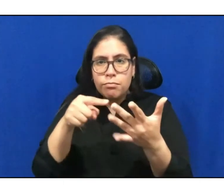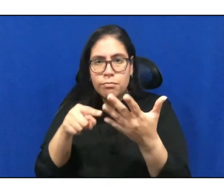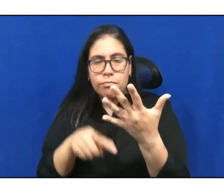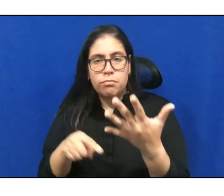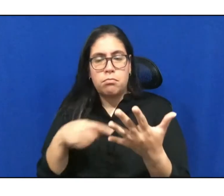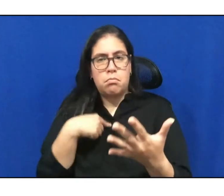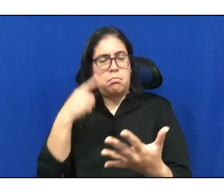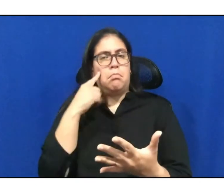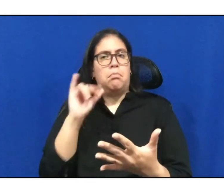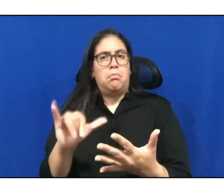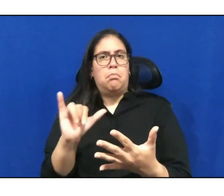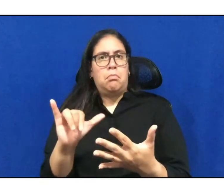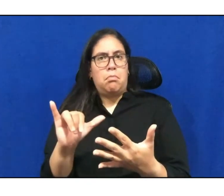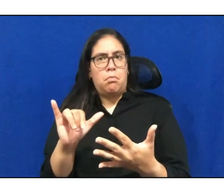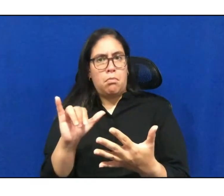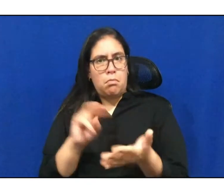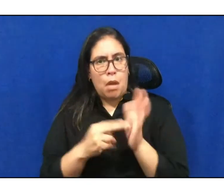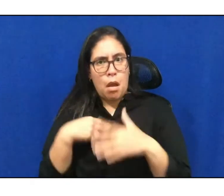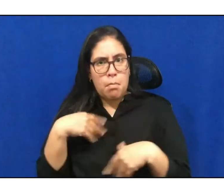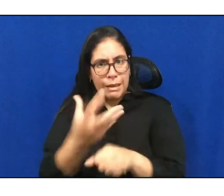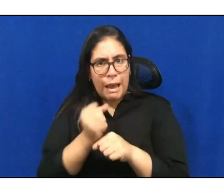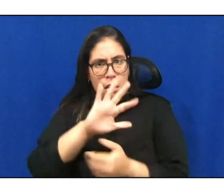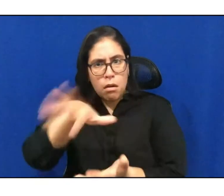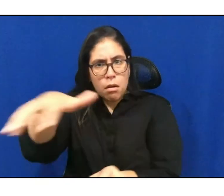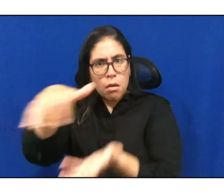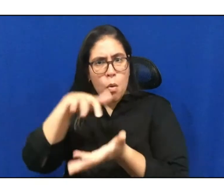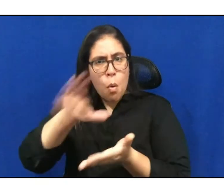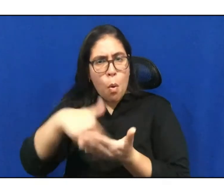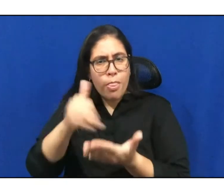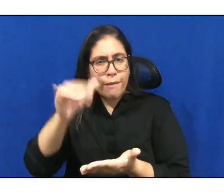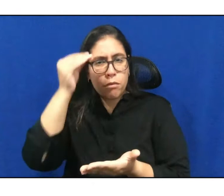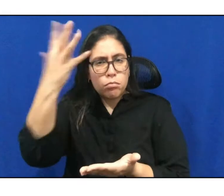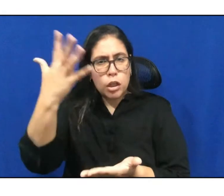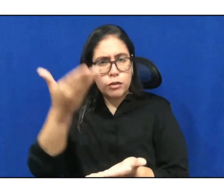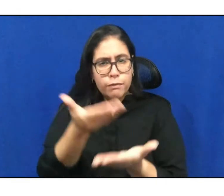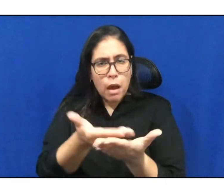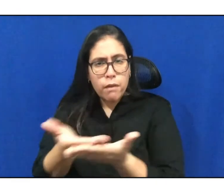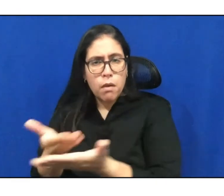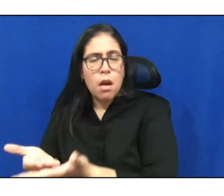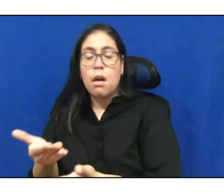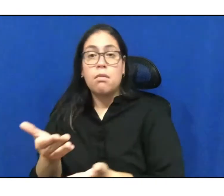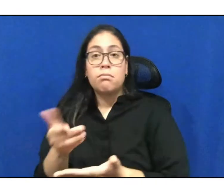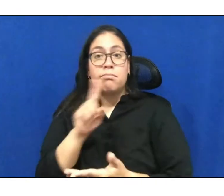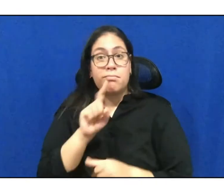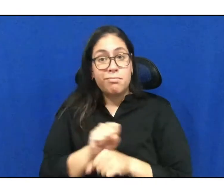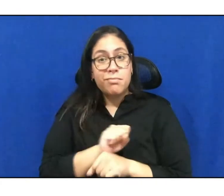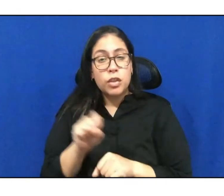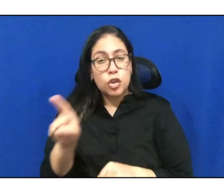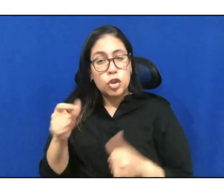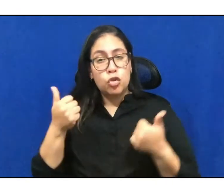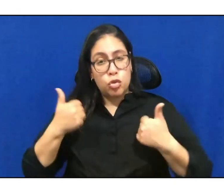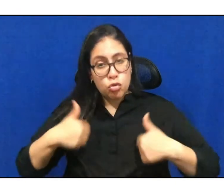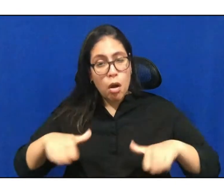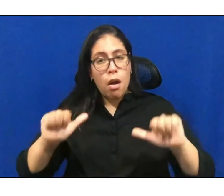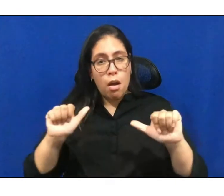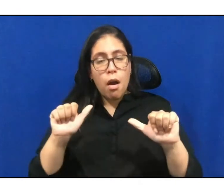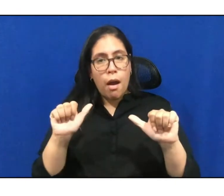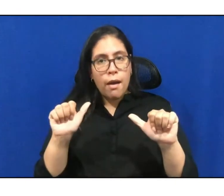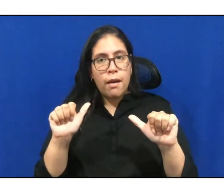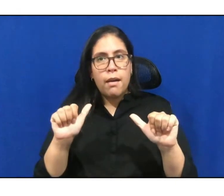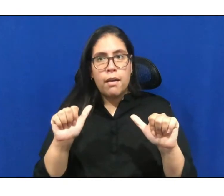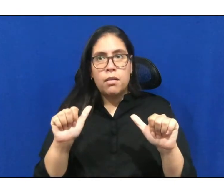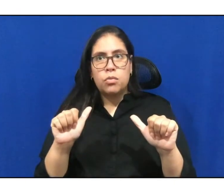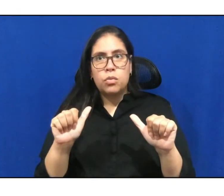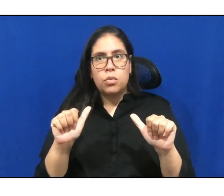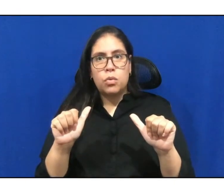oh, I'm getting all this information in fact, but I realized that, oh, she is trying to save Mamie